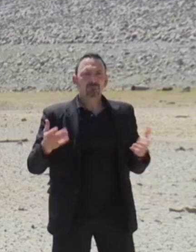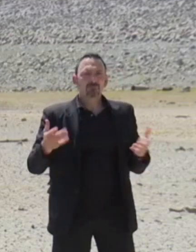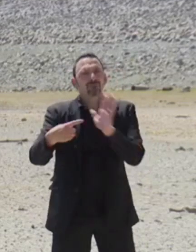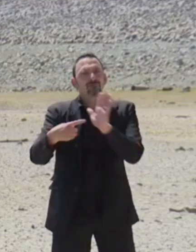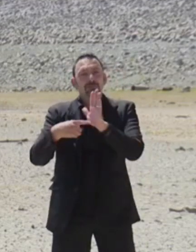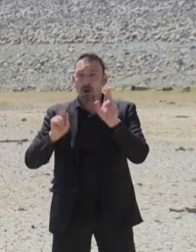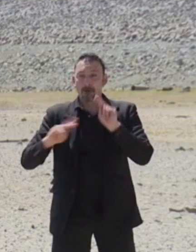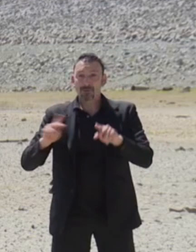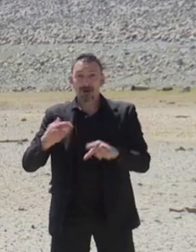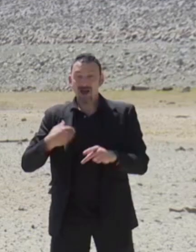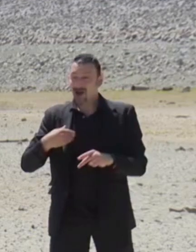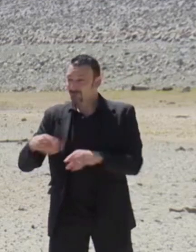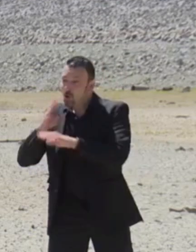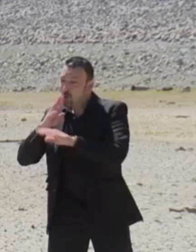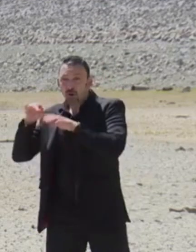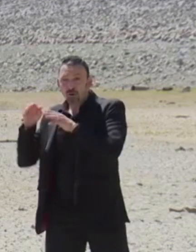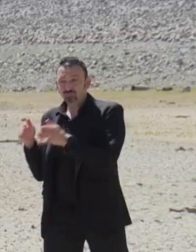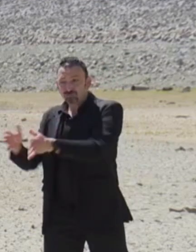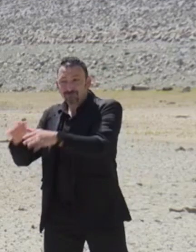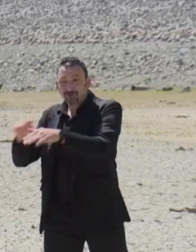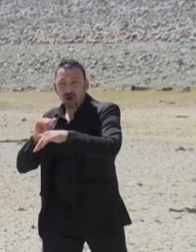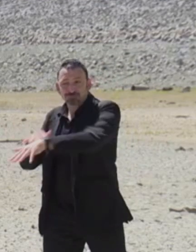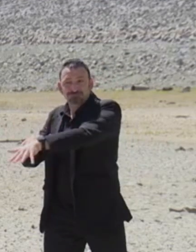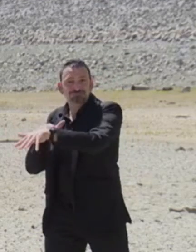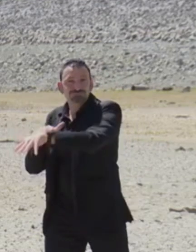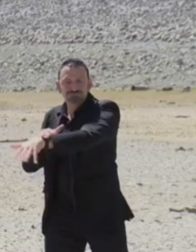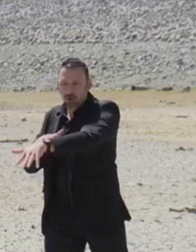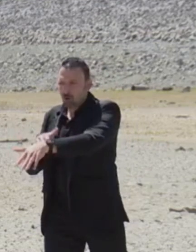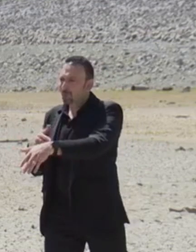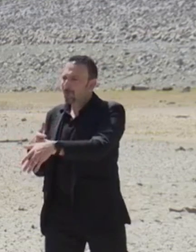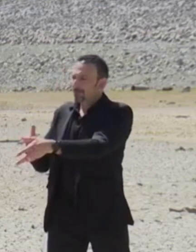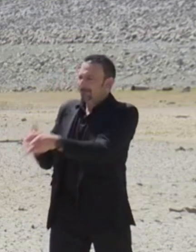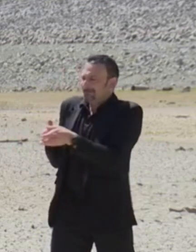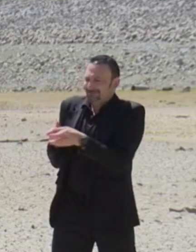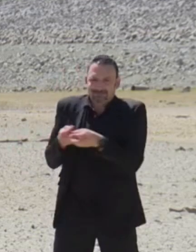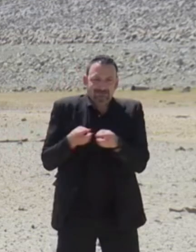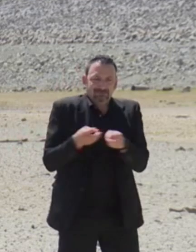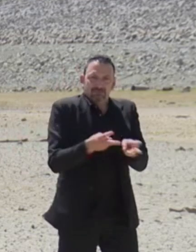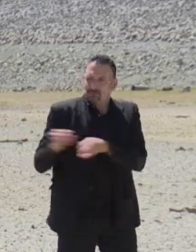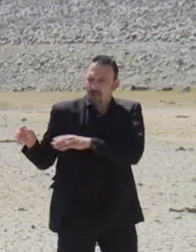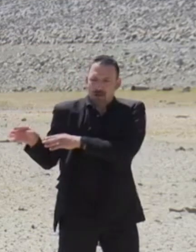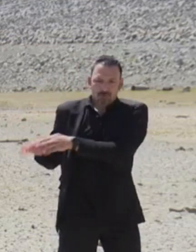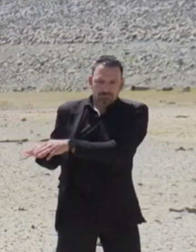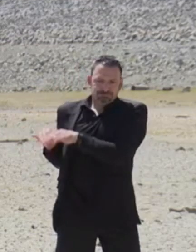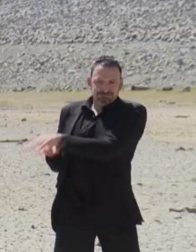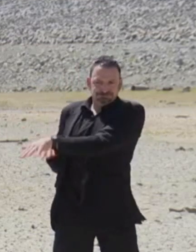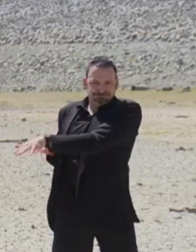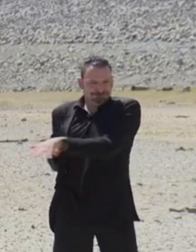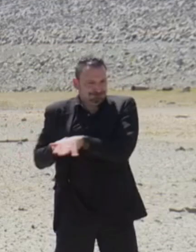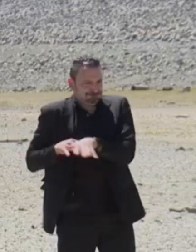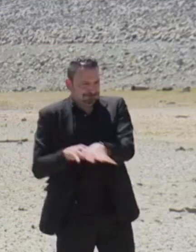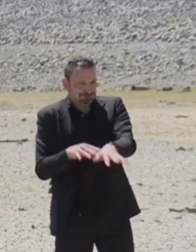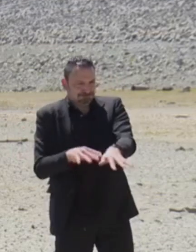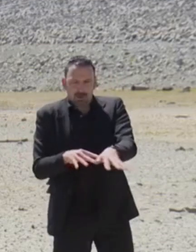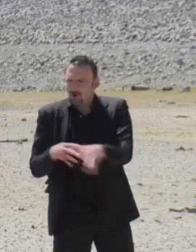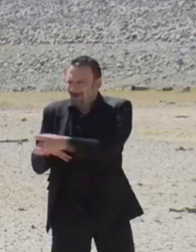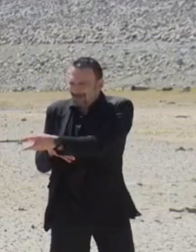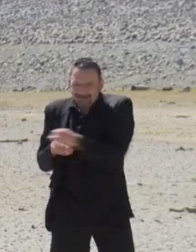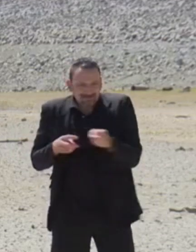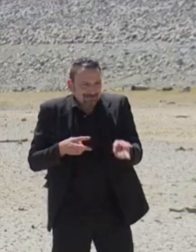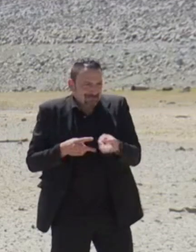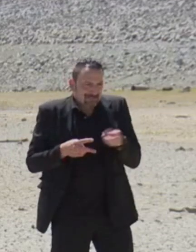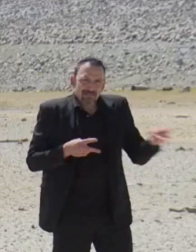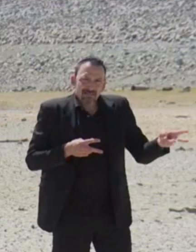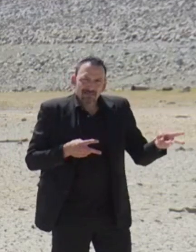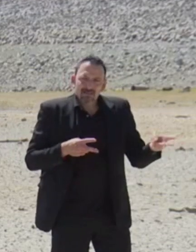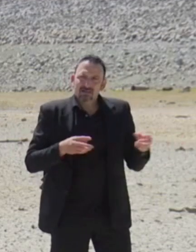rivers. It's going to be really critical that we all ensure that we have the best technical information, both on the evolving hydrology